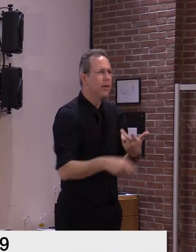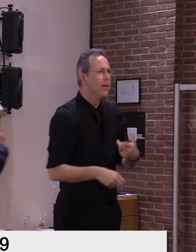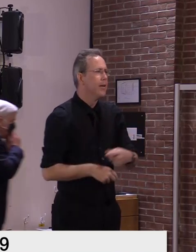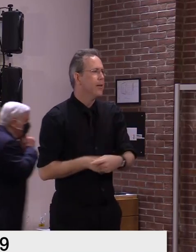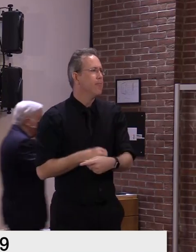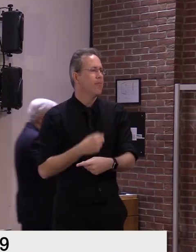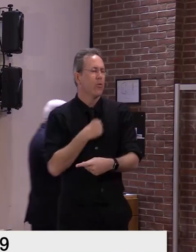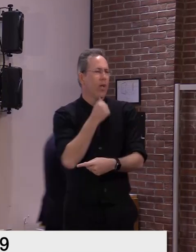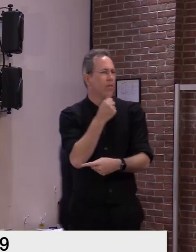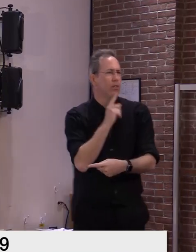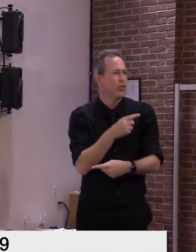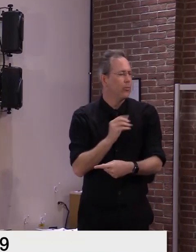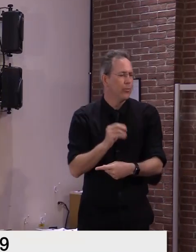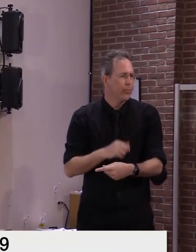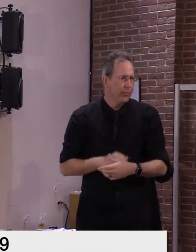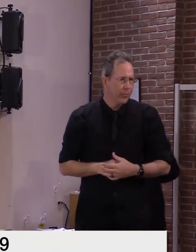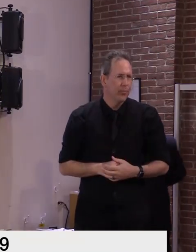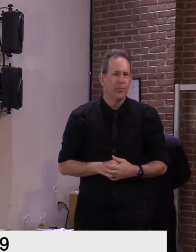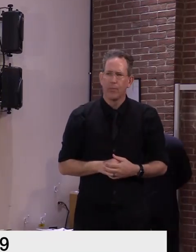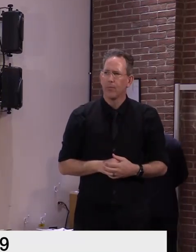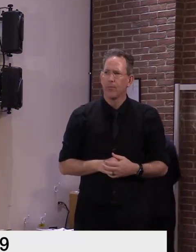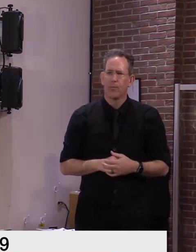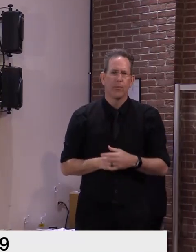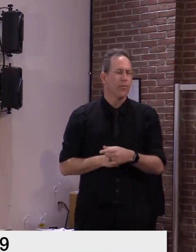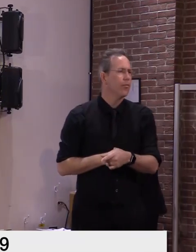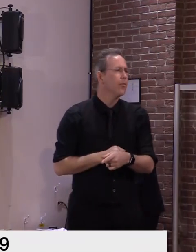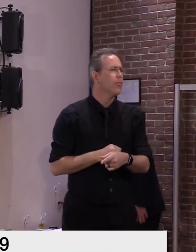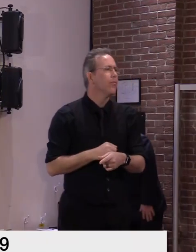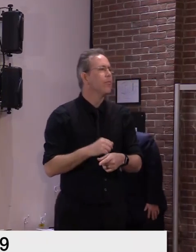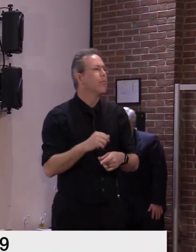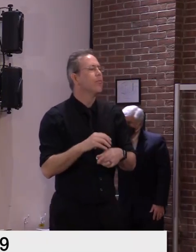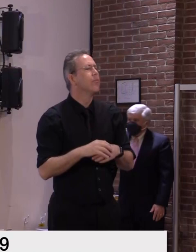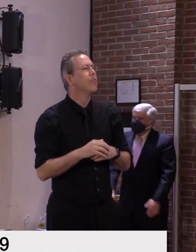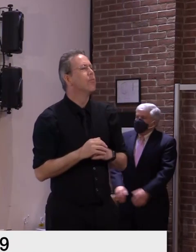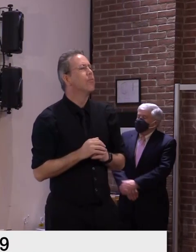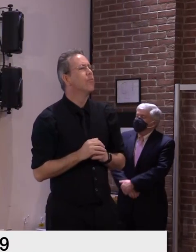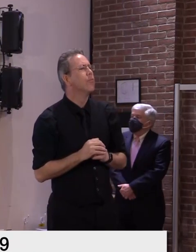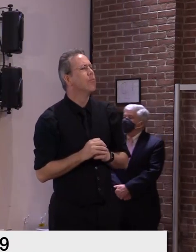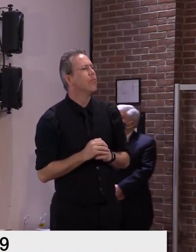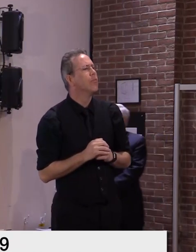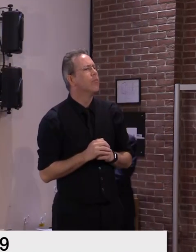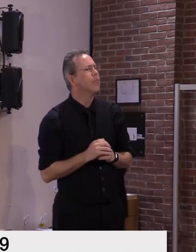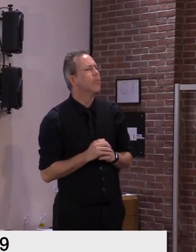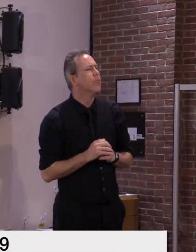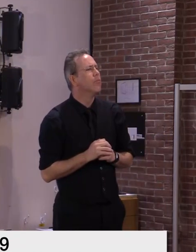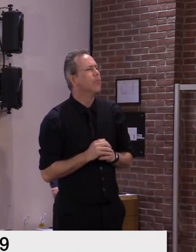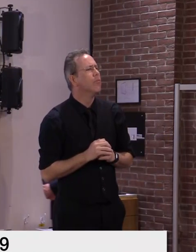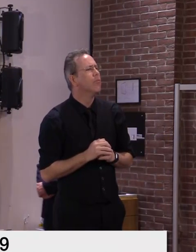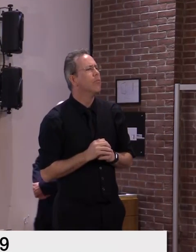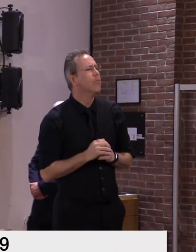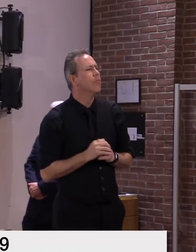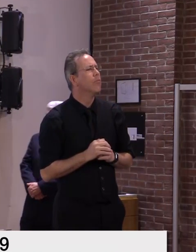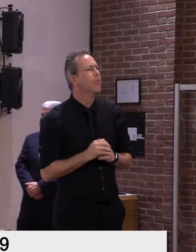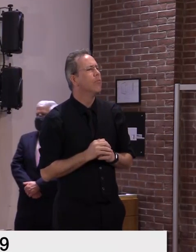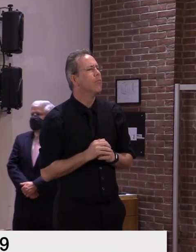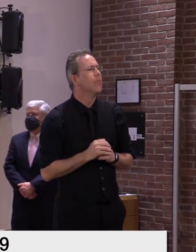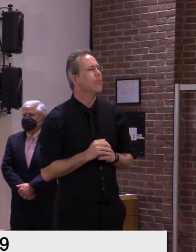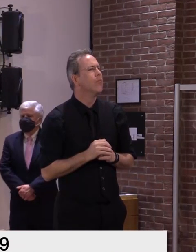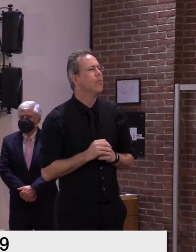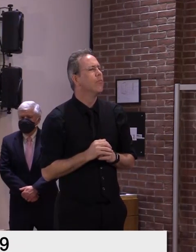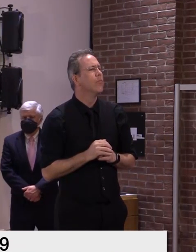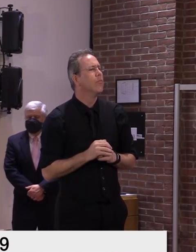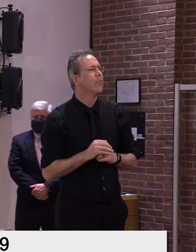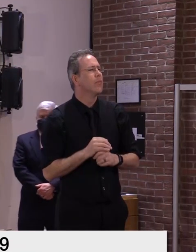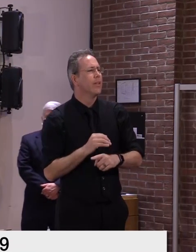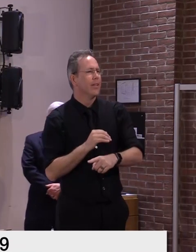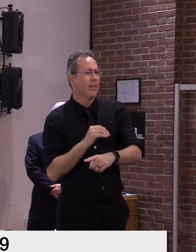we are not even halfway through the queue. Still 11 to go, and we've only done 10 questioners thus far. Mike,